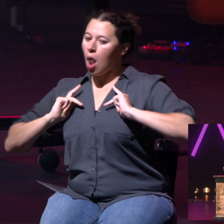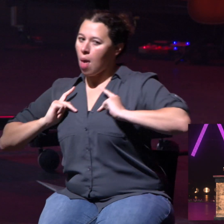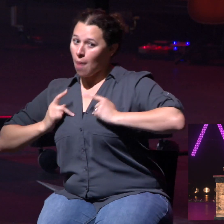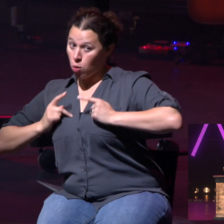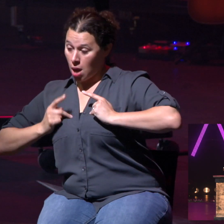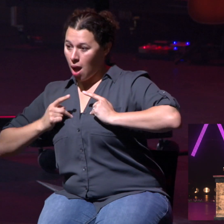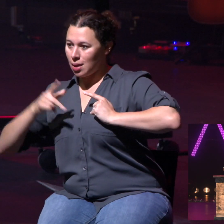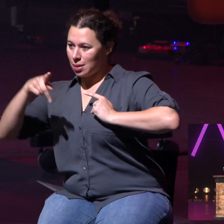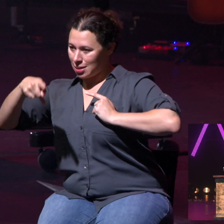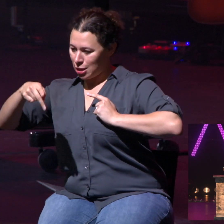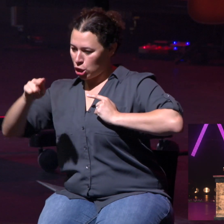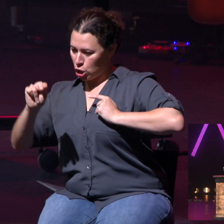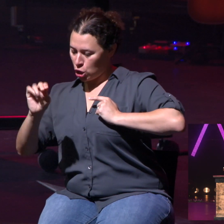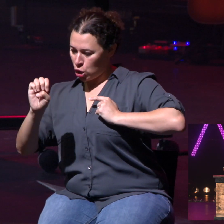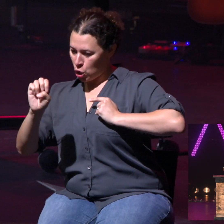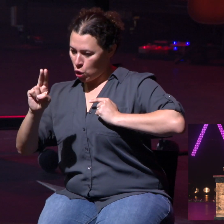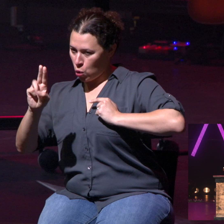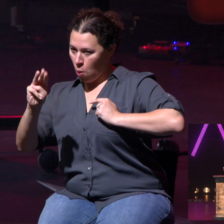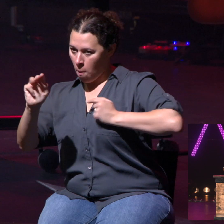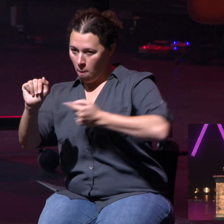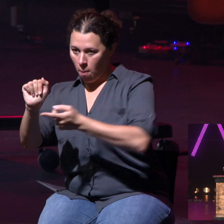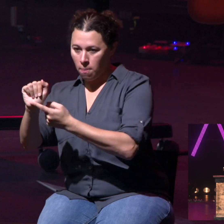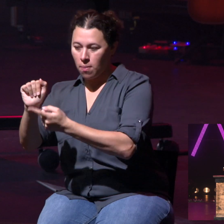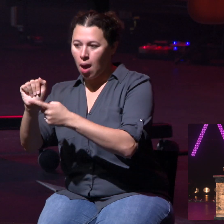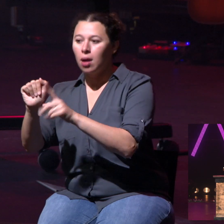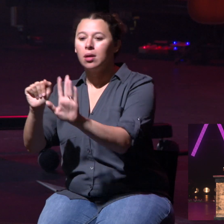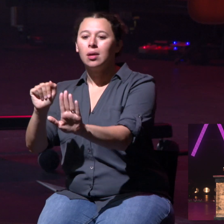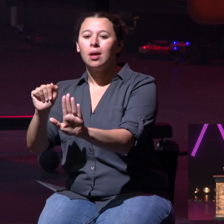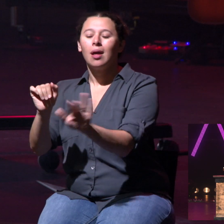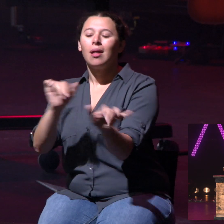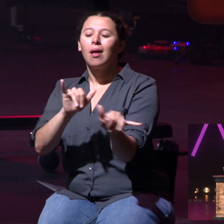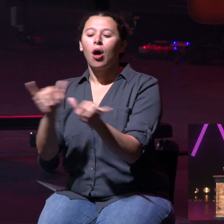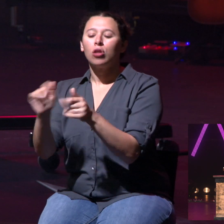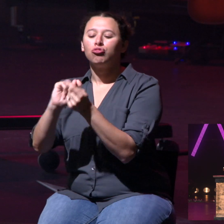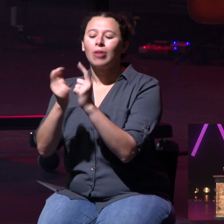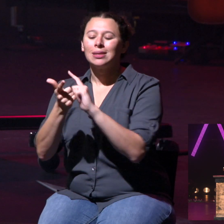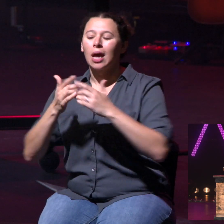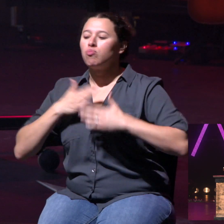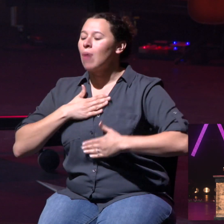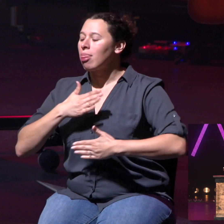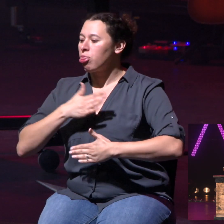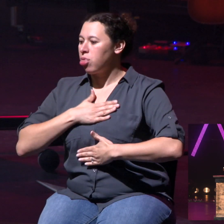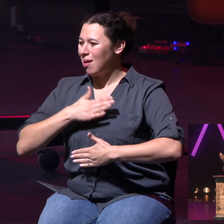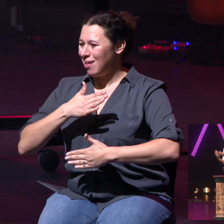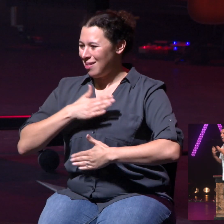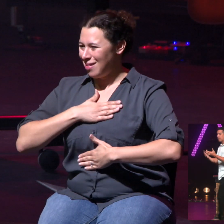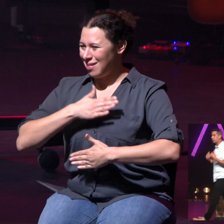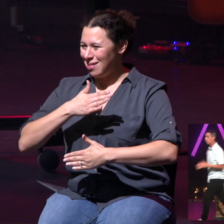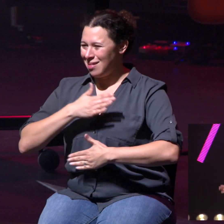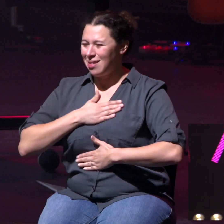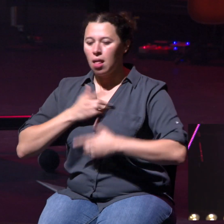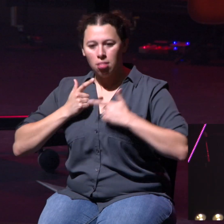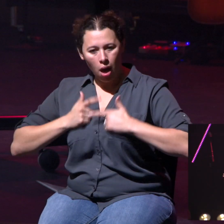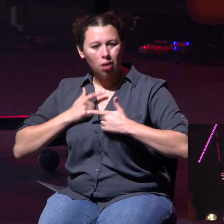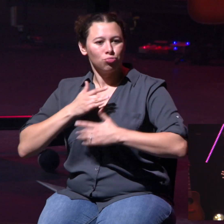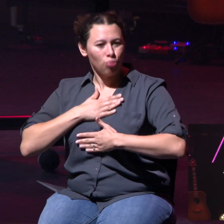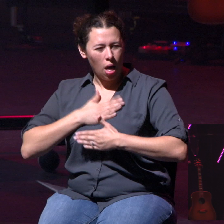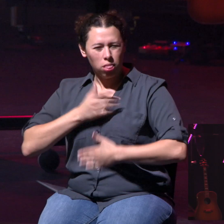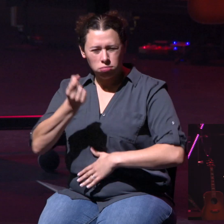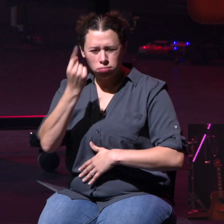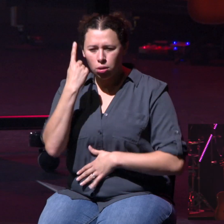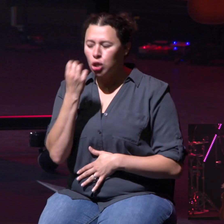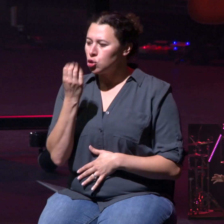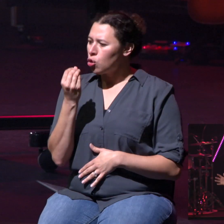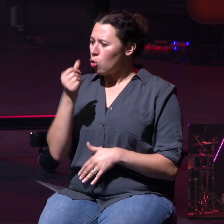do with that life force in us, that breath in our lungs. You remember Genesis chapter 1 when Adam was created